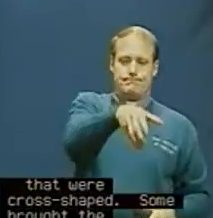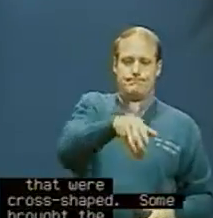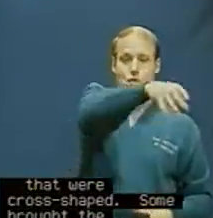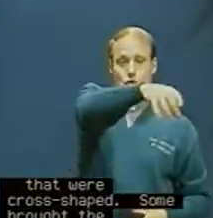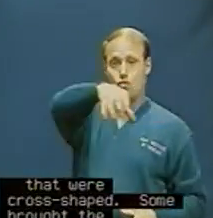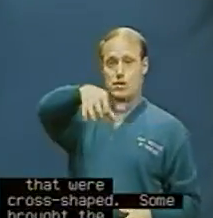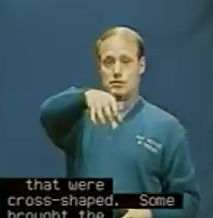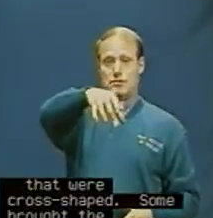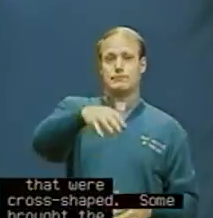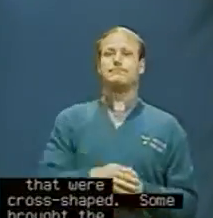brought